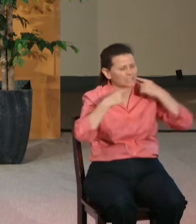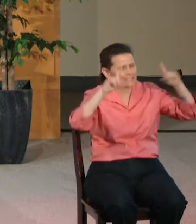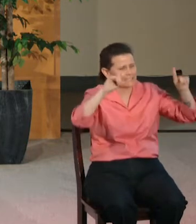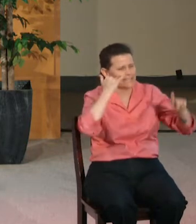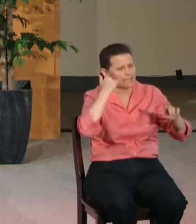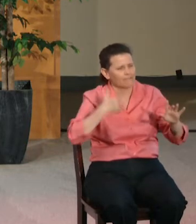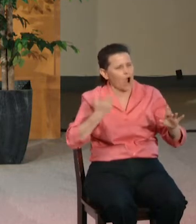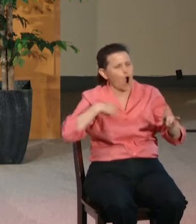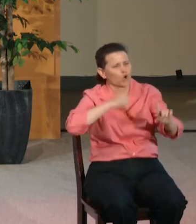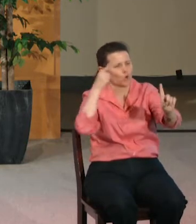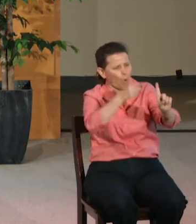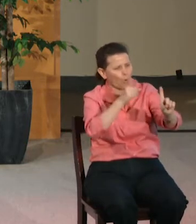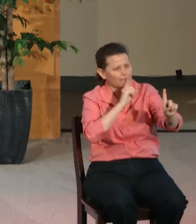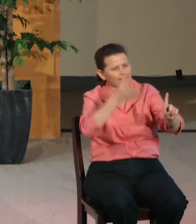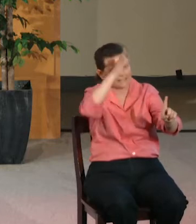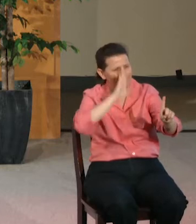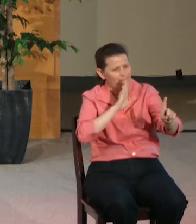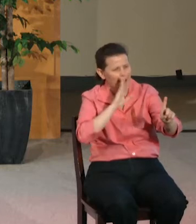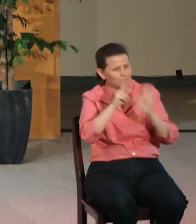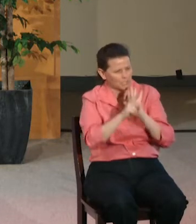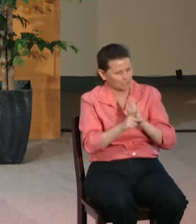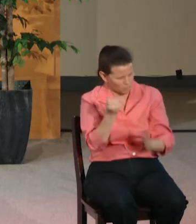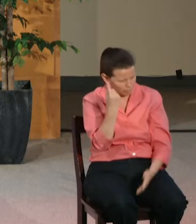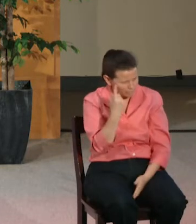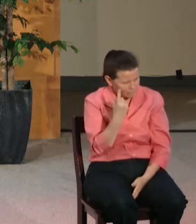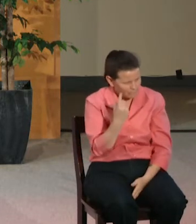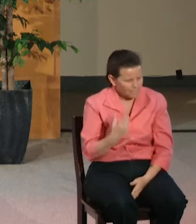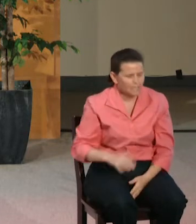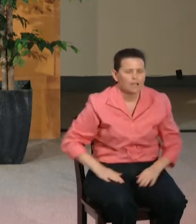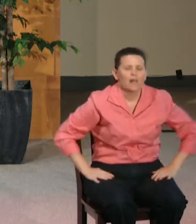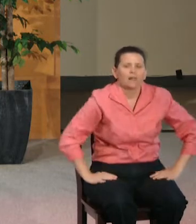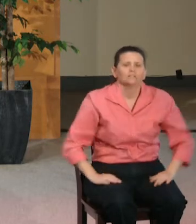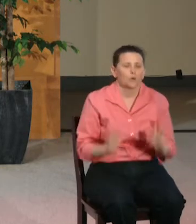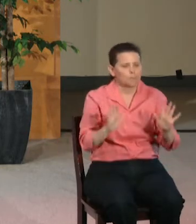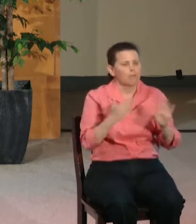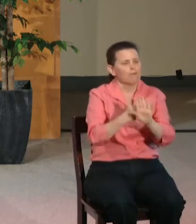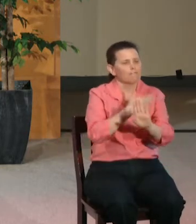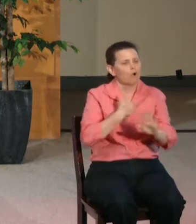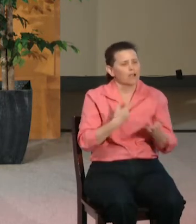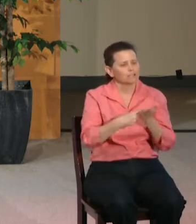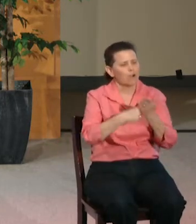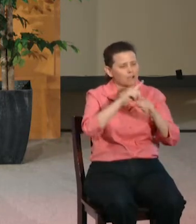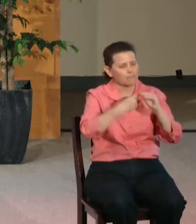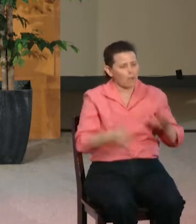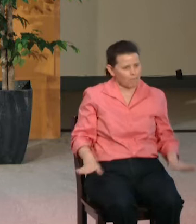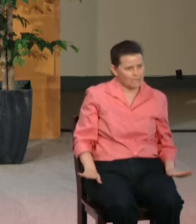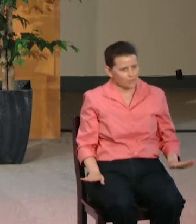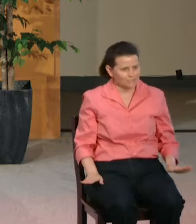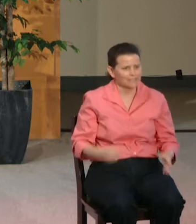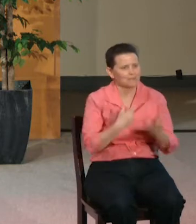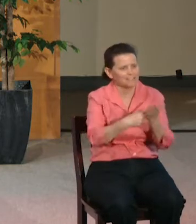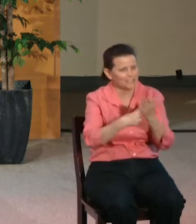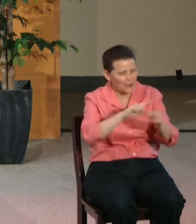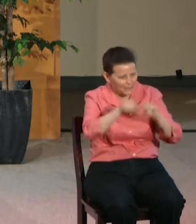scripture pieces. There's a couple from Genesis and a couple from John that I'm just going to kind of seed into the conversation for us to think about